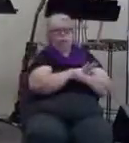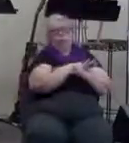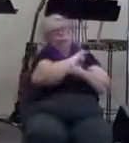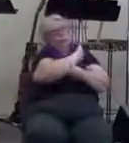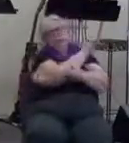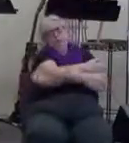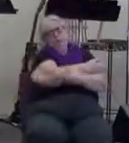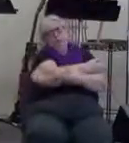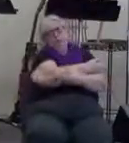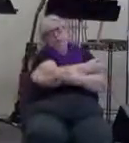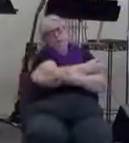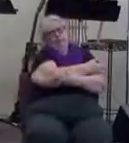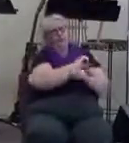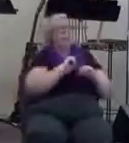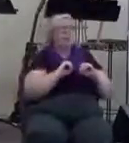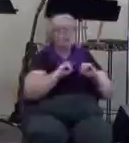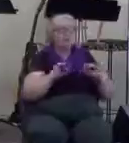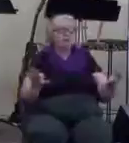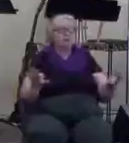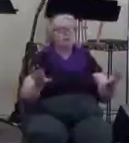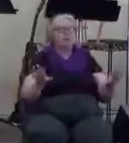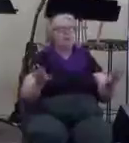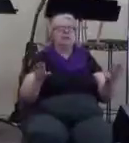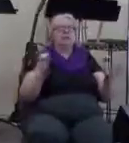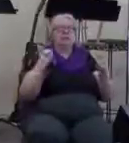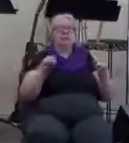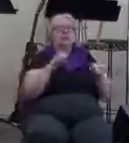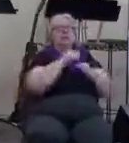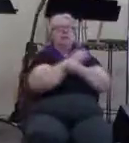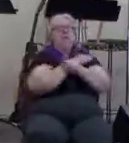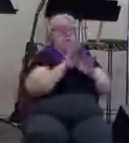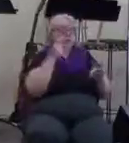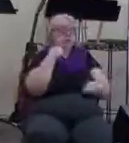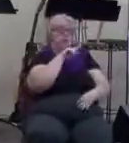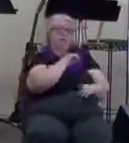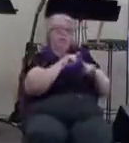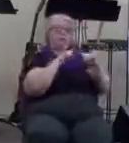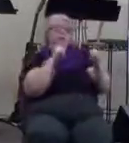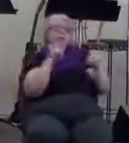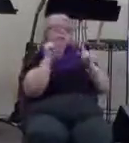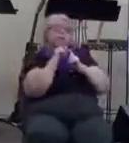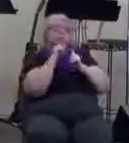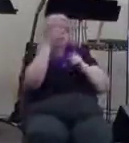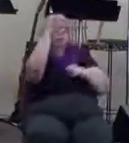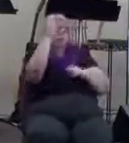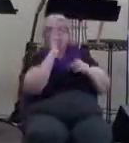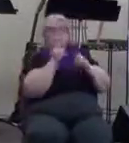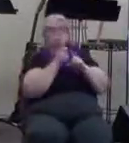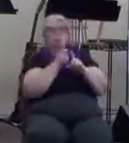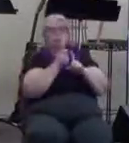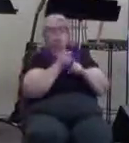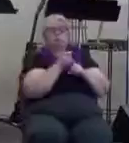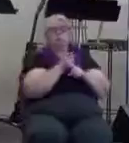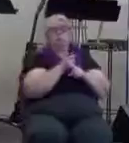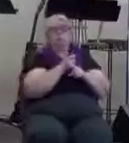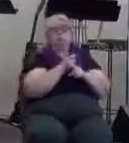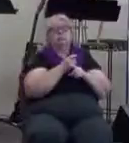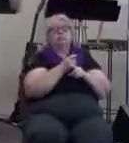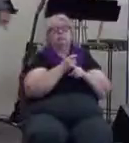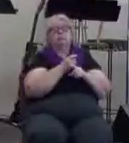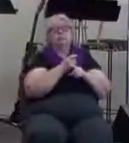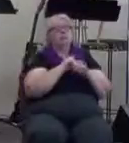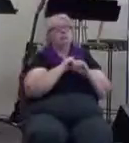See, there's nothing that'll set you or me free other than the truth, the Word of God. Nothing. And Peter's